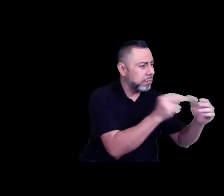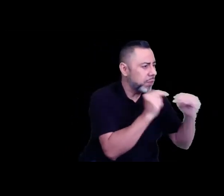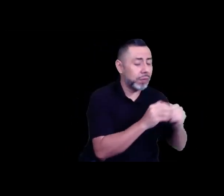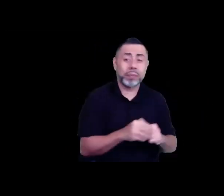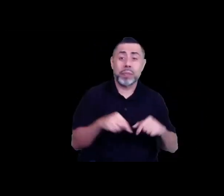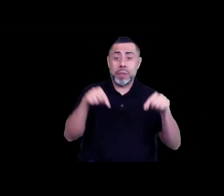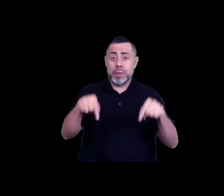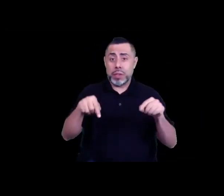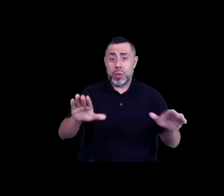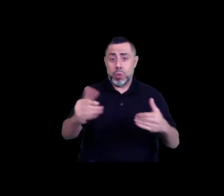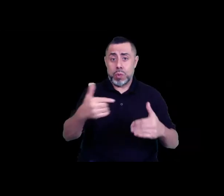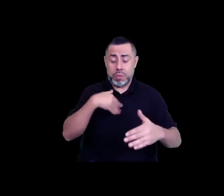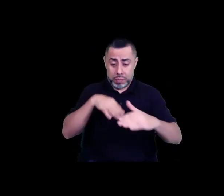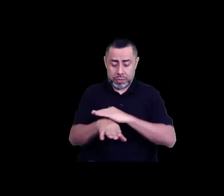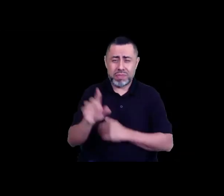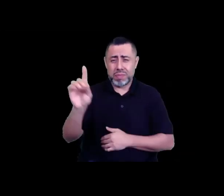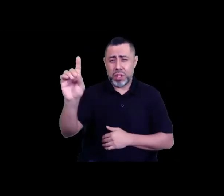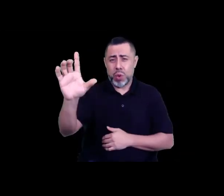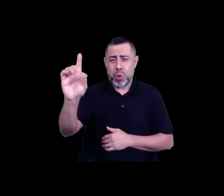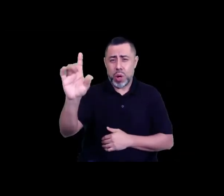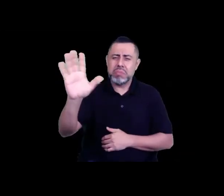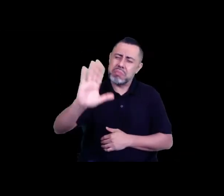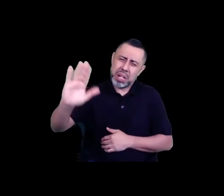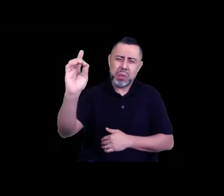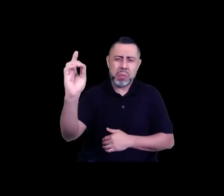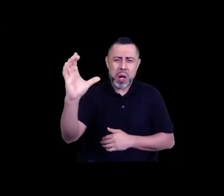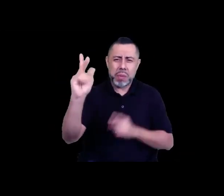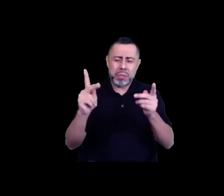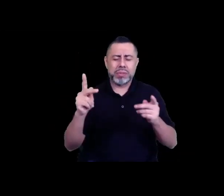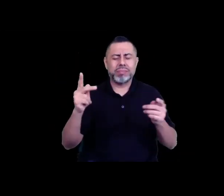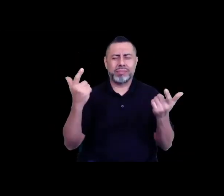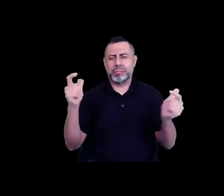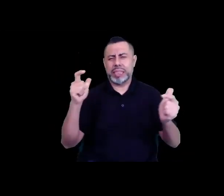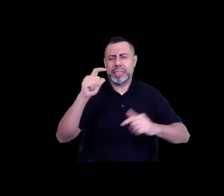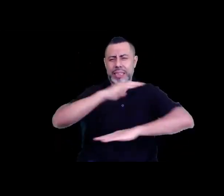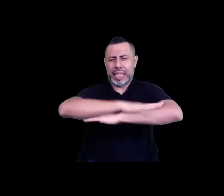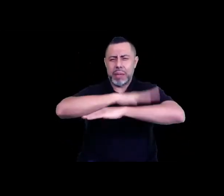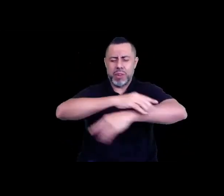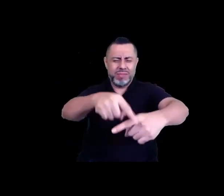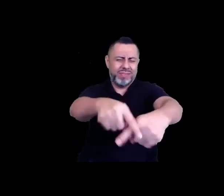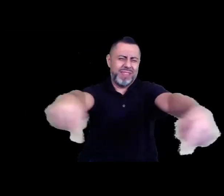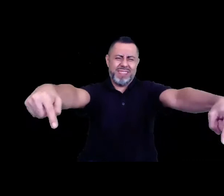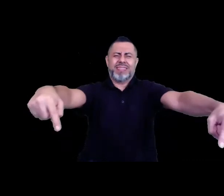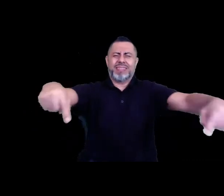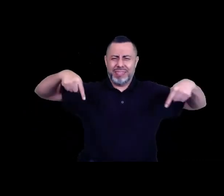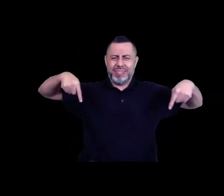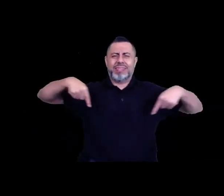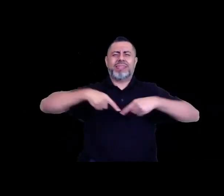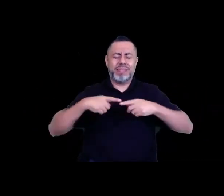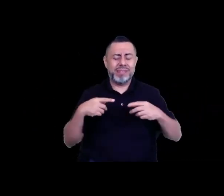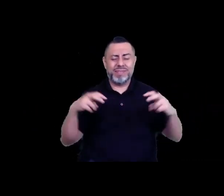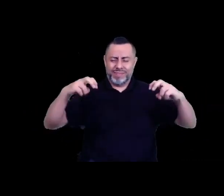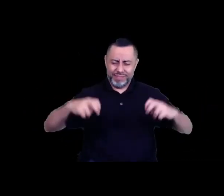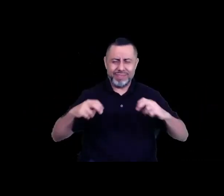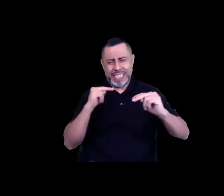people sitting around a great big square table. And we had negotiated for hours. And then we negotiated for hours more the